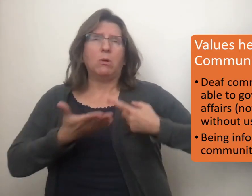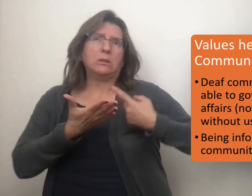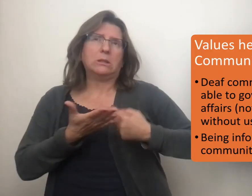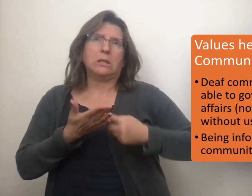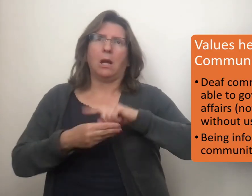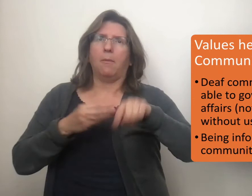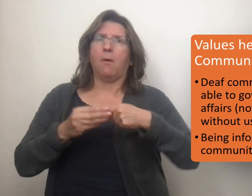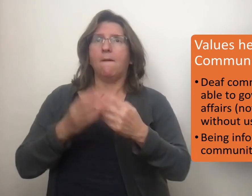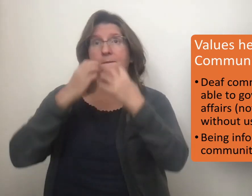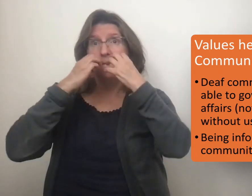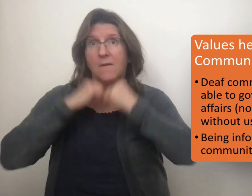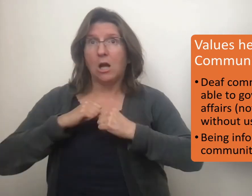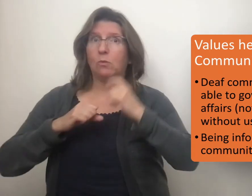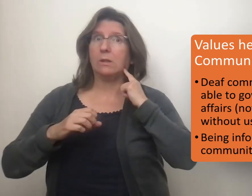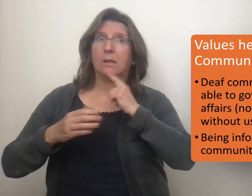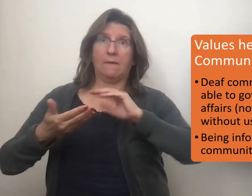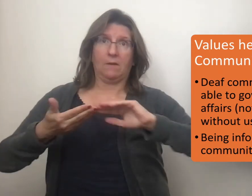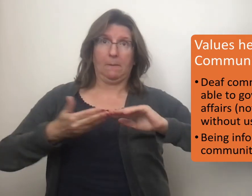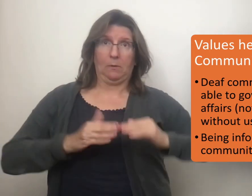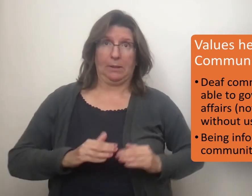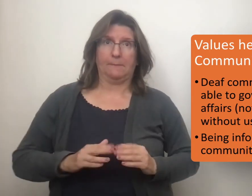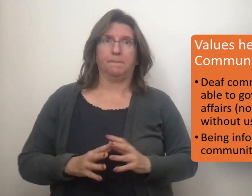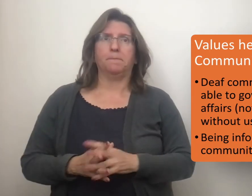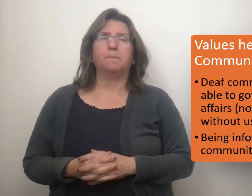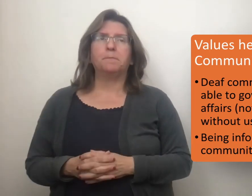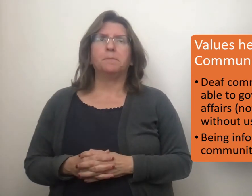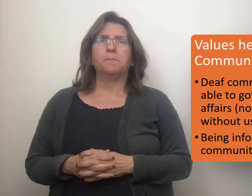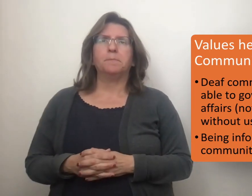I want to touch on some of the values held by the deaf community.